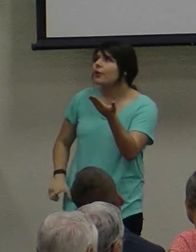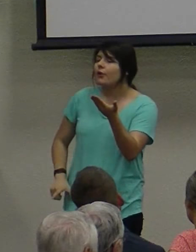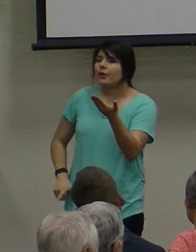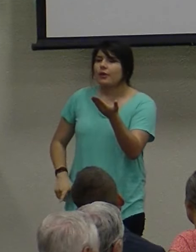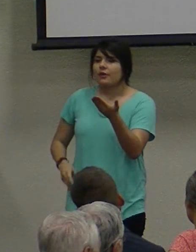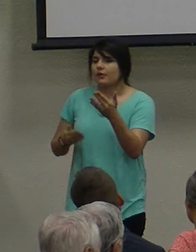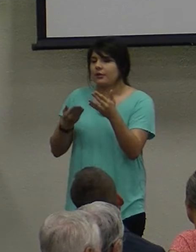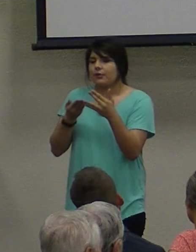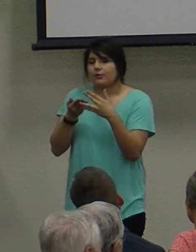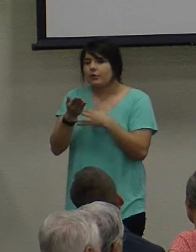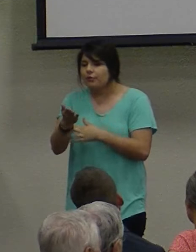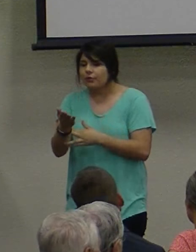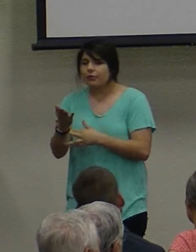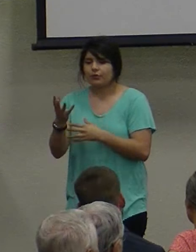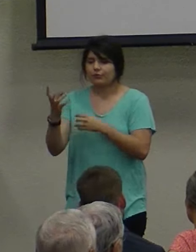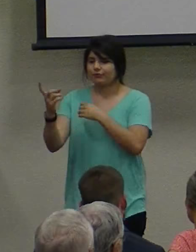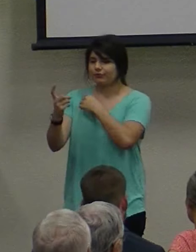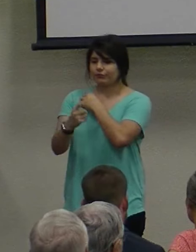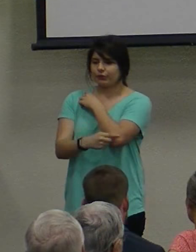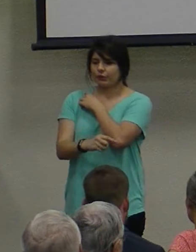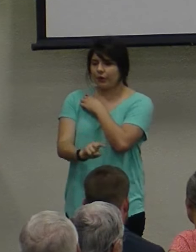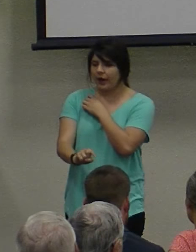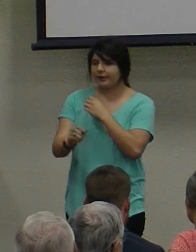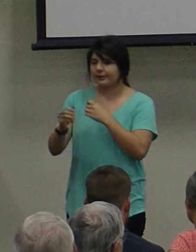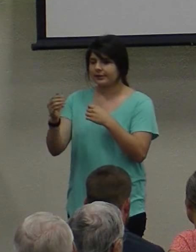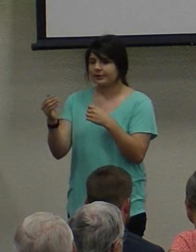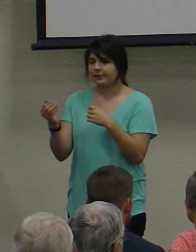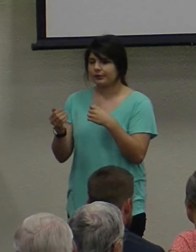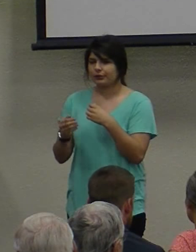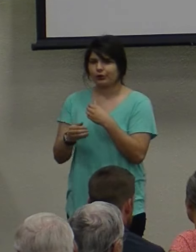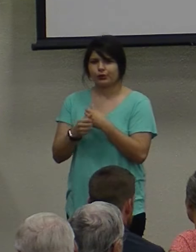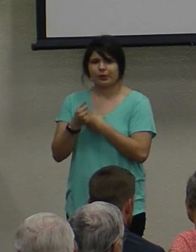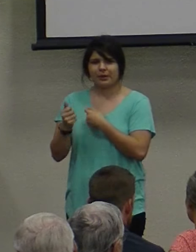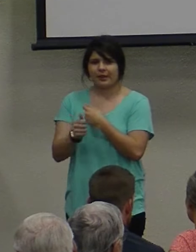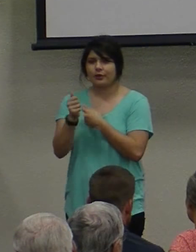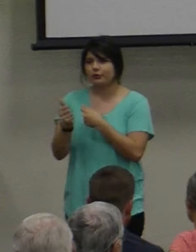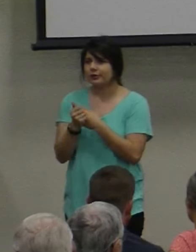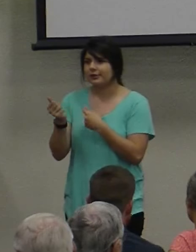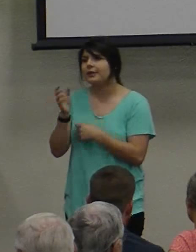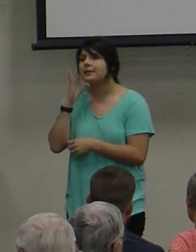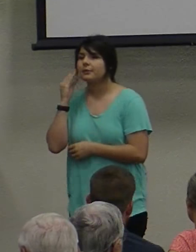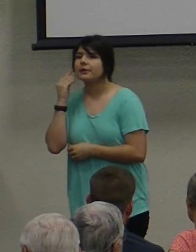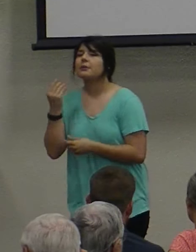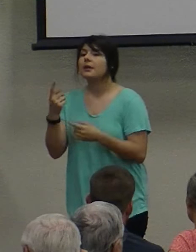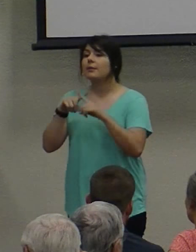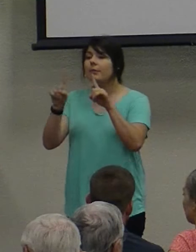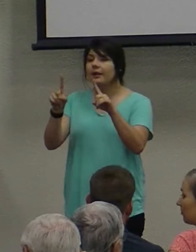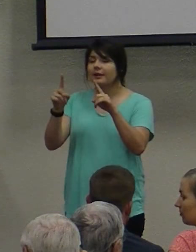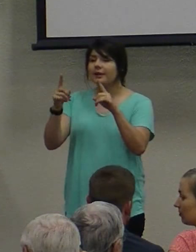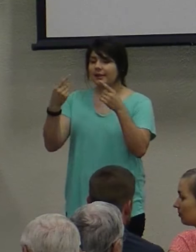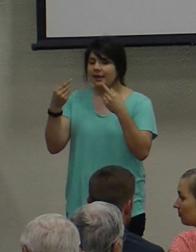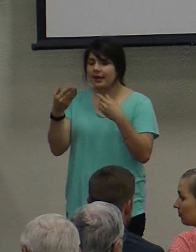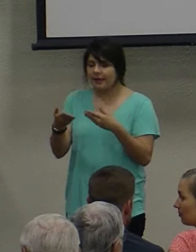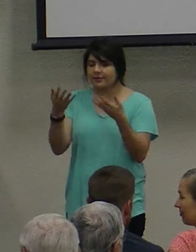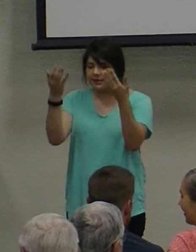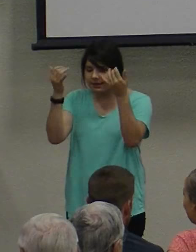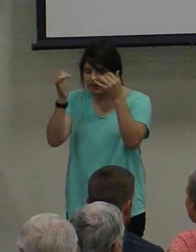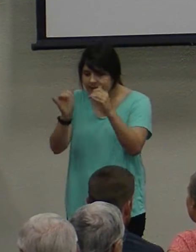all kinds of trials and tribulations, and yet they have stayed and they have served and they have